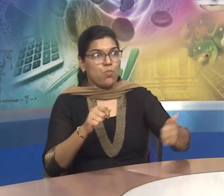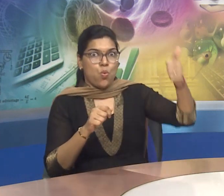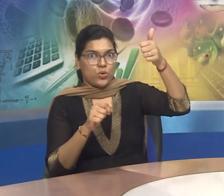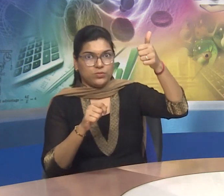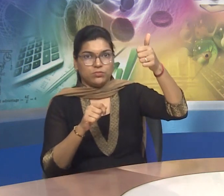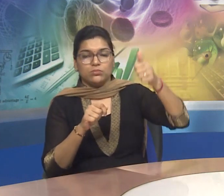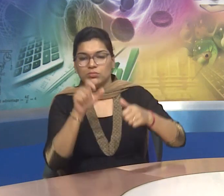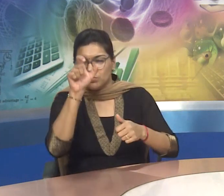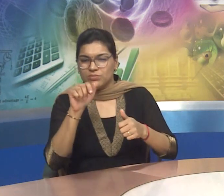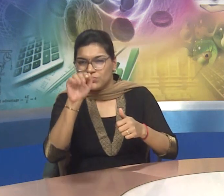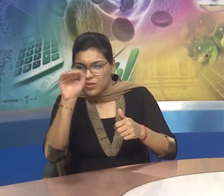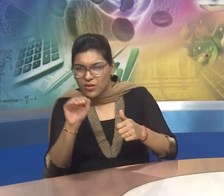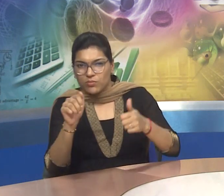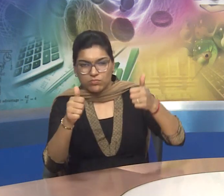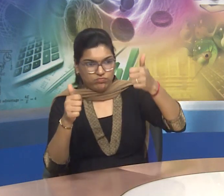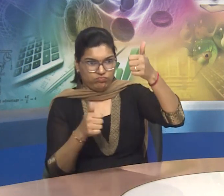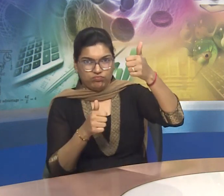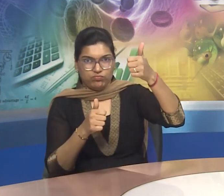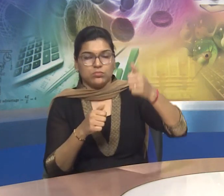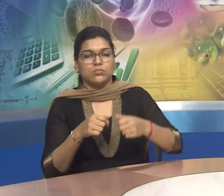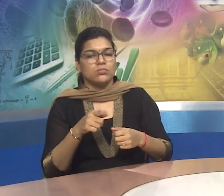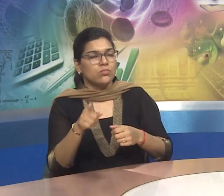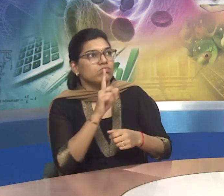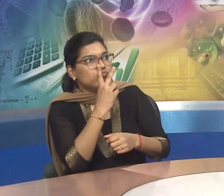no person is above law